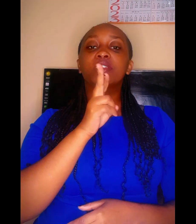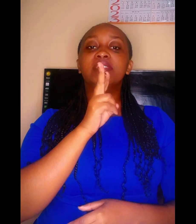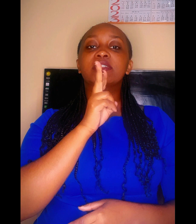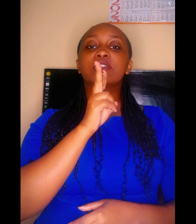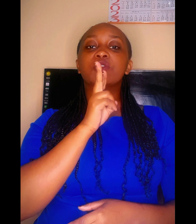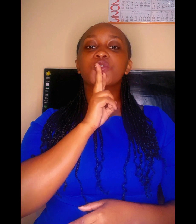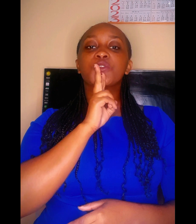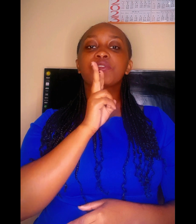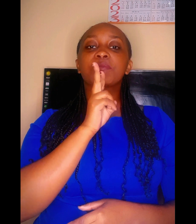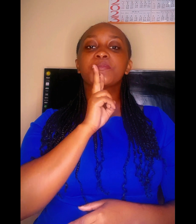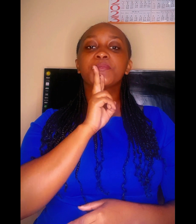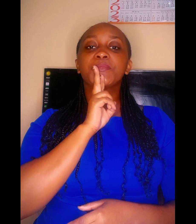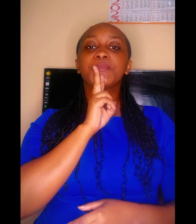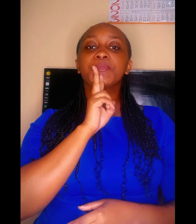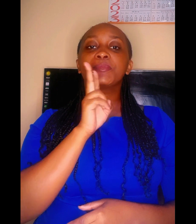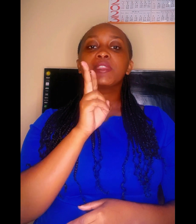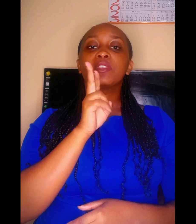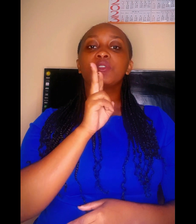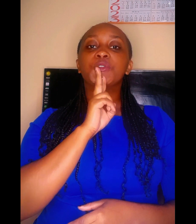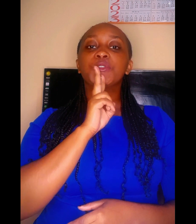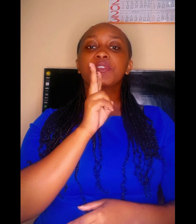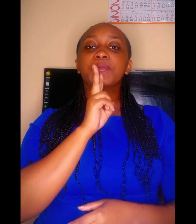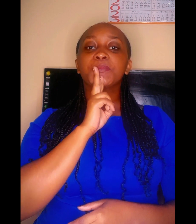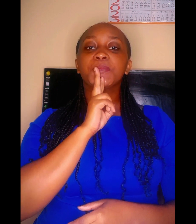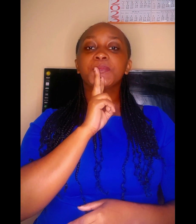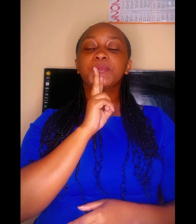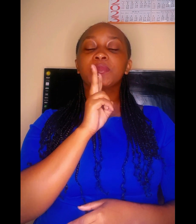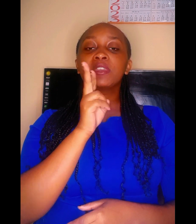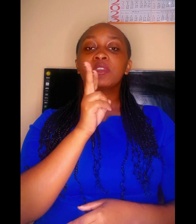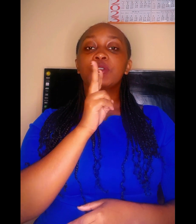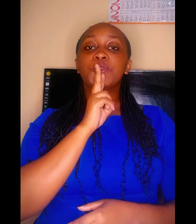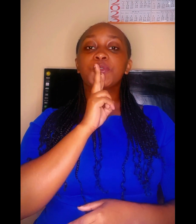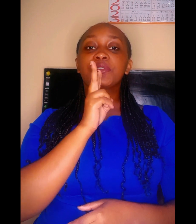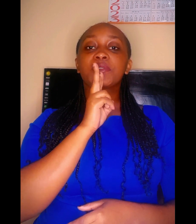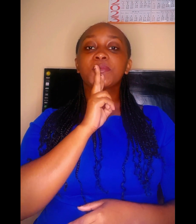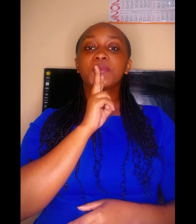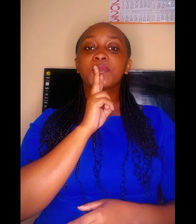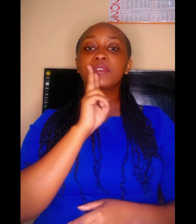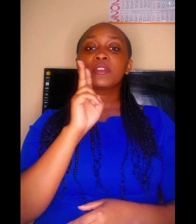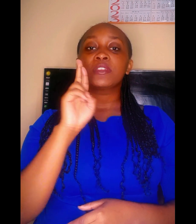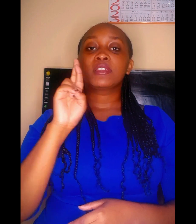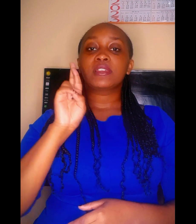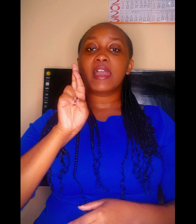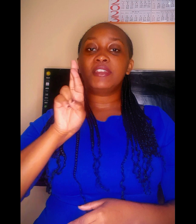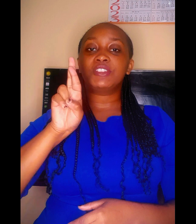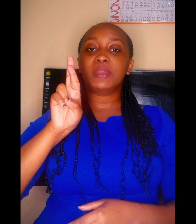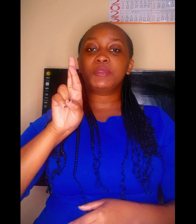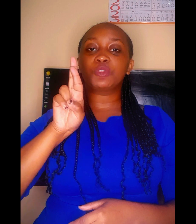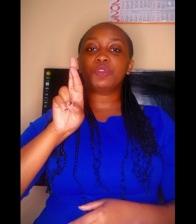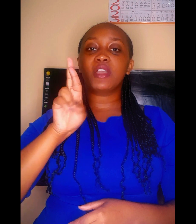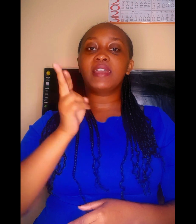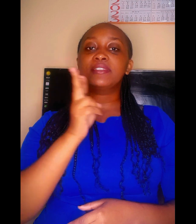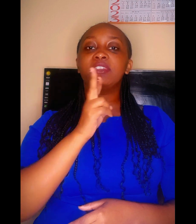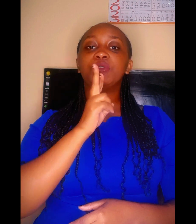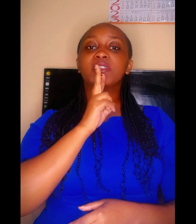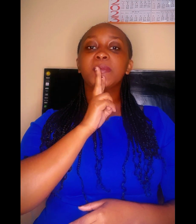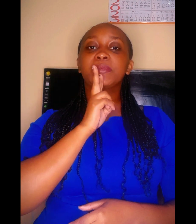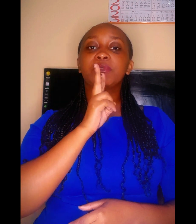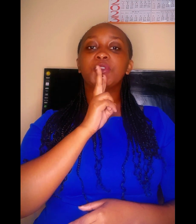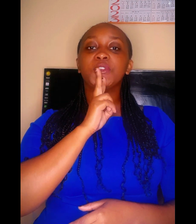it's Ruth, Ruth, Ruth. R-shaped on your hand, then you tap on your